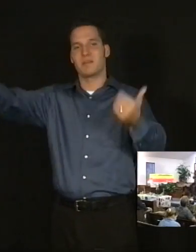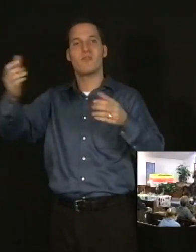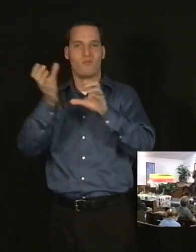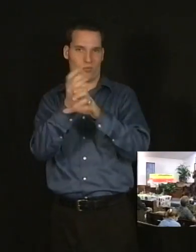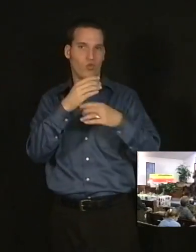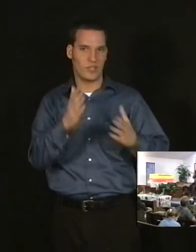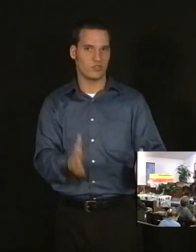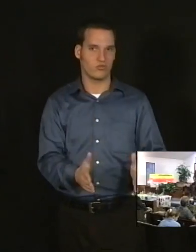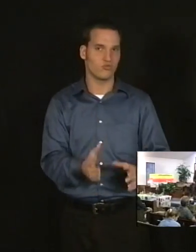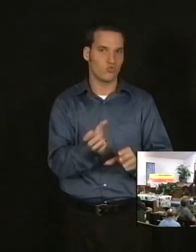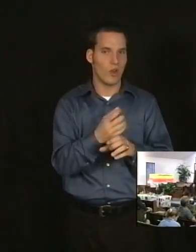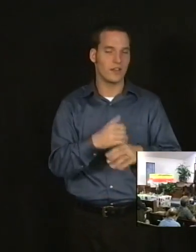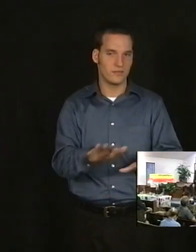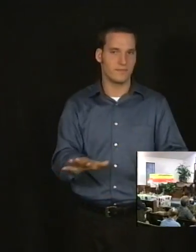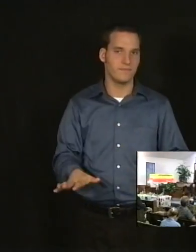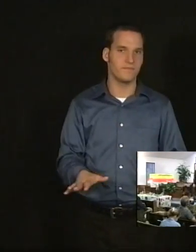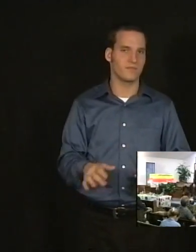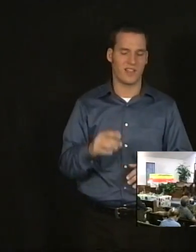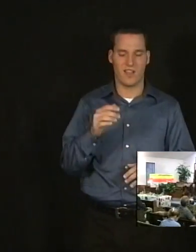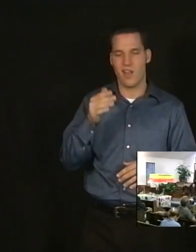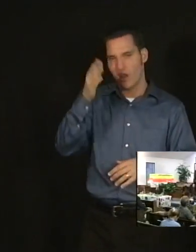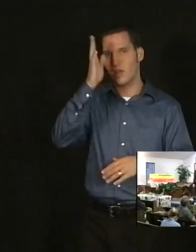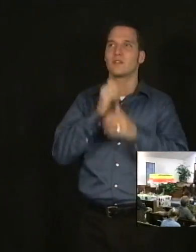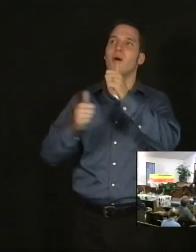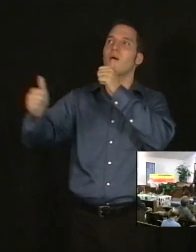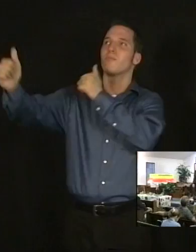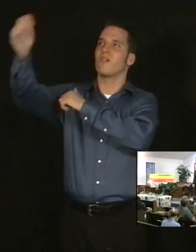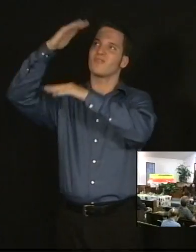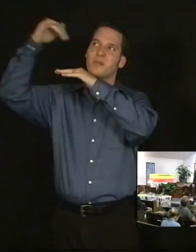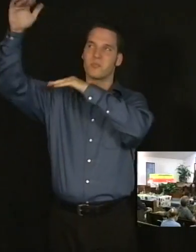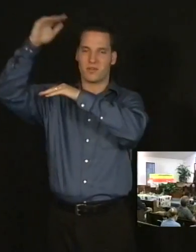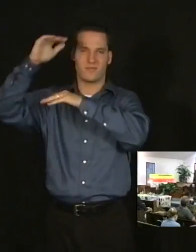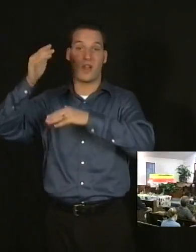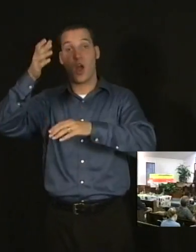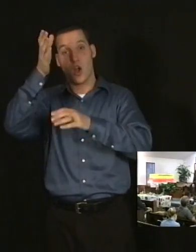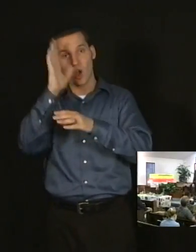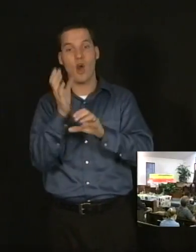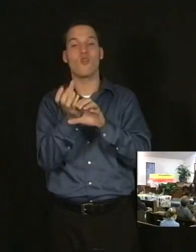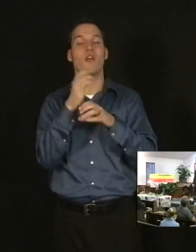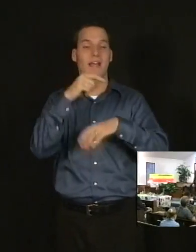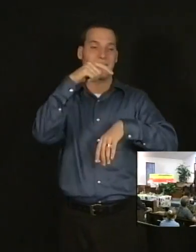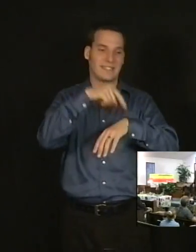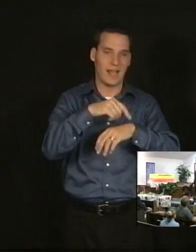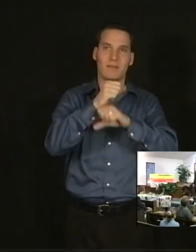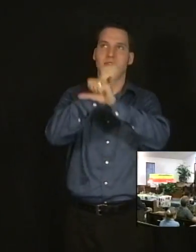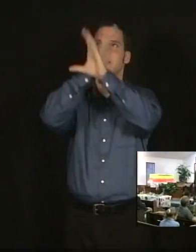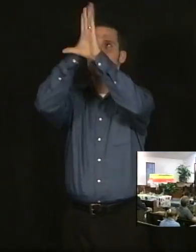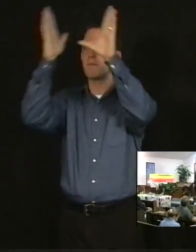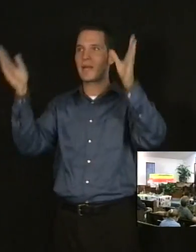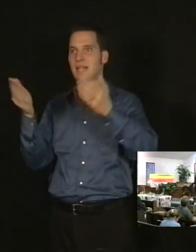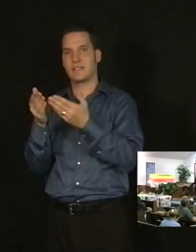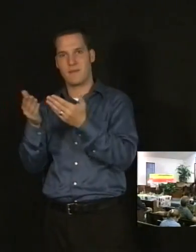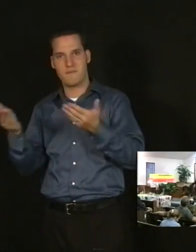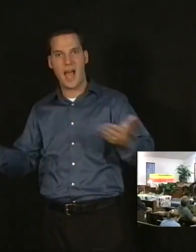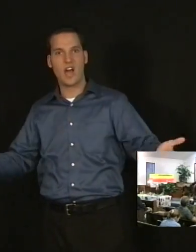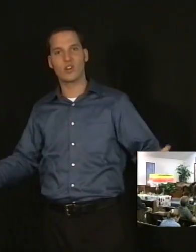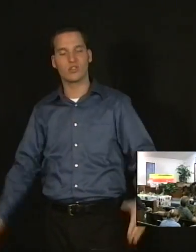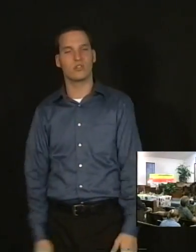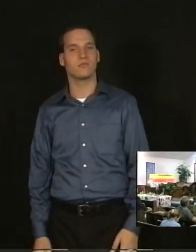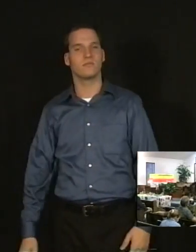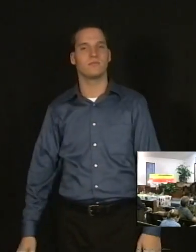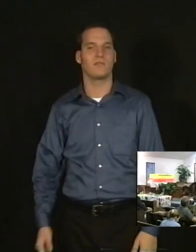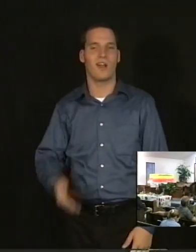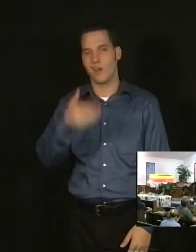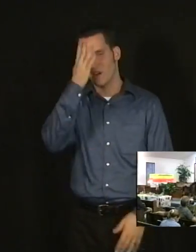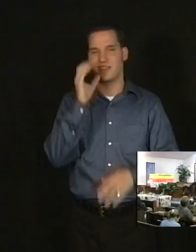above and beyond. He's not affected by what he created. God created time, space, and matter. He's outside of time, space, and matter. God's not affected